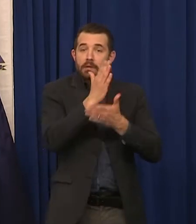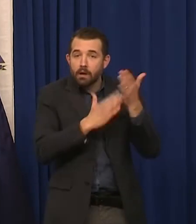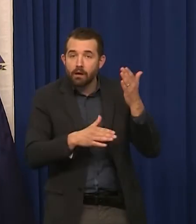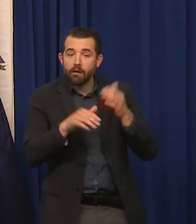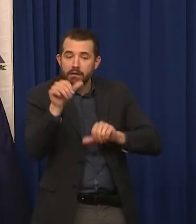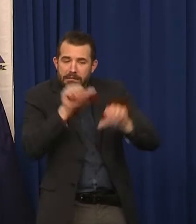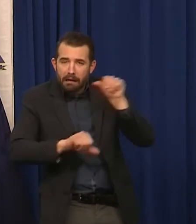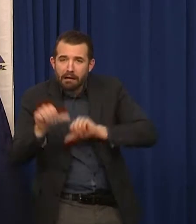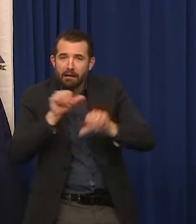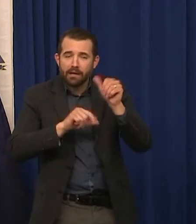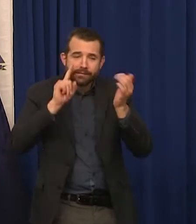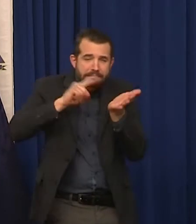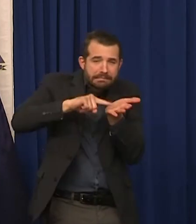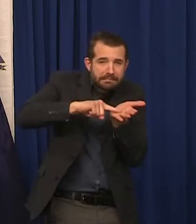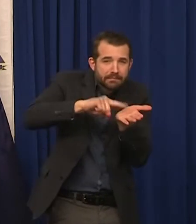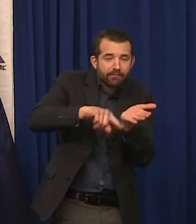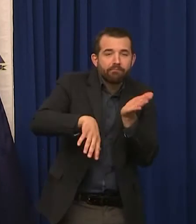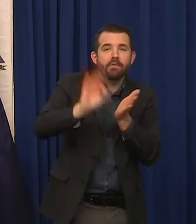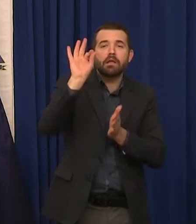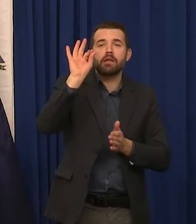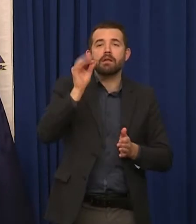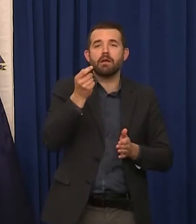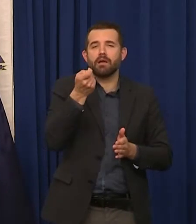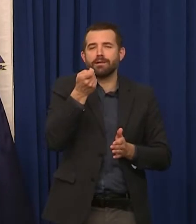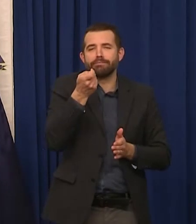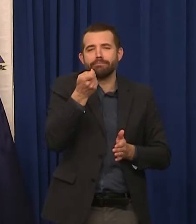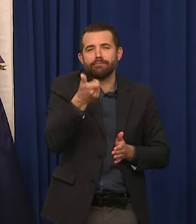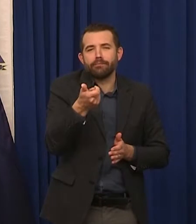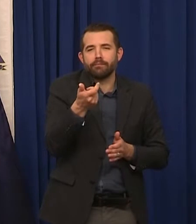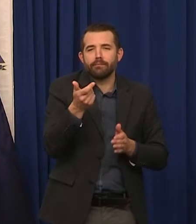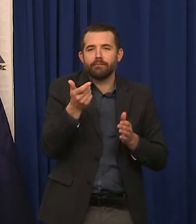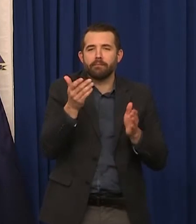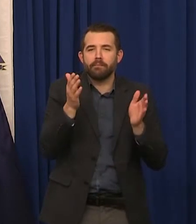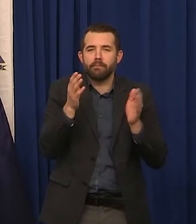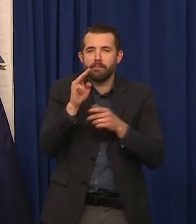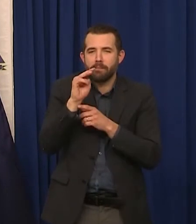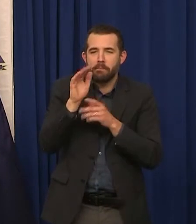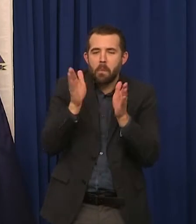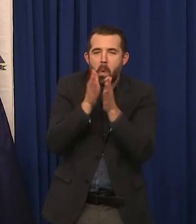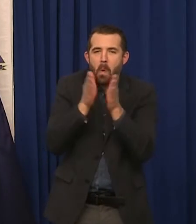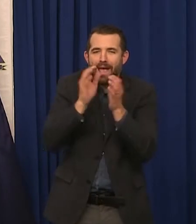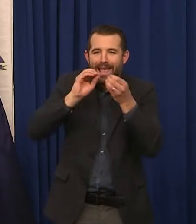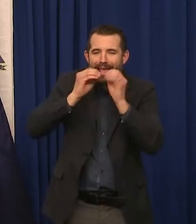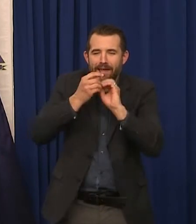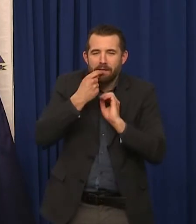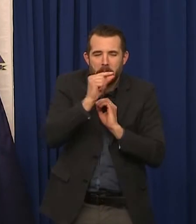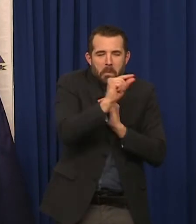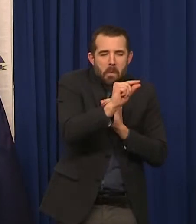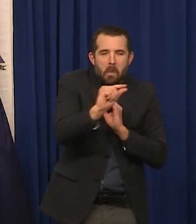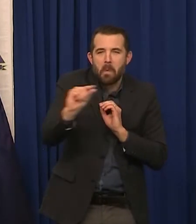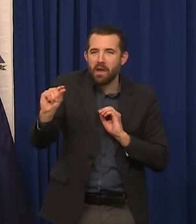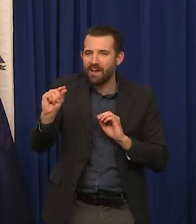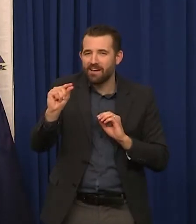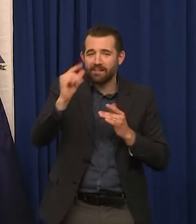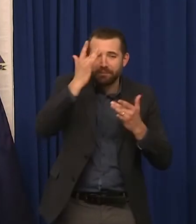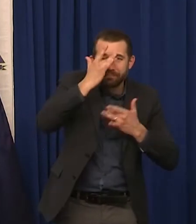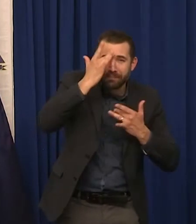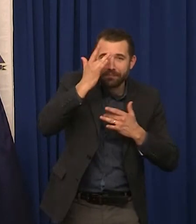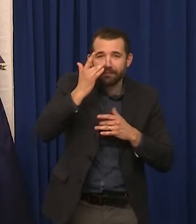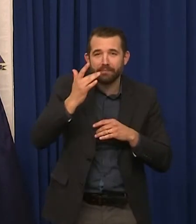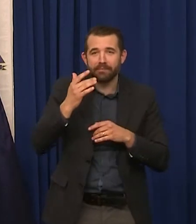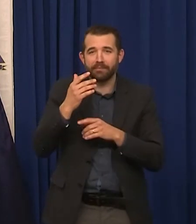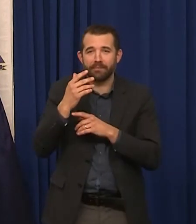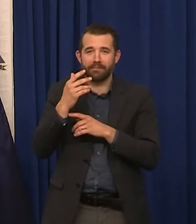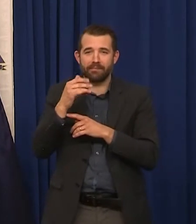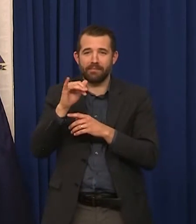viral particles detected in their blood, but it's not known whether that small number of viral particles means that they could spread